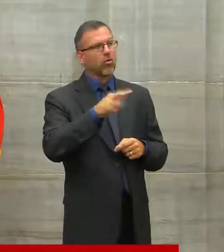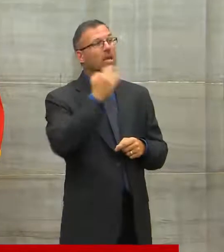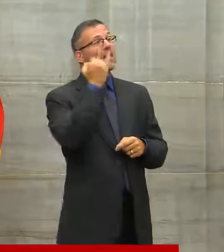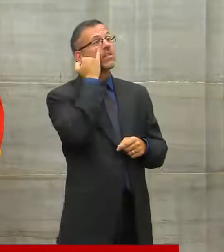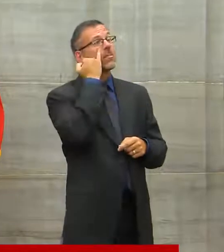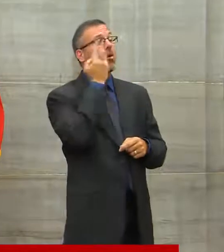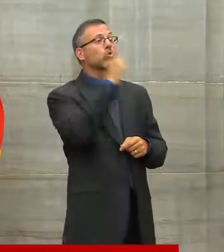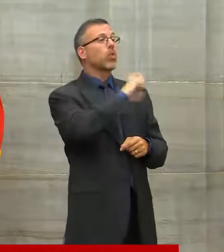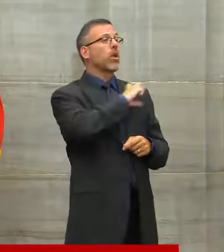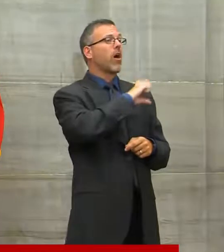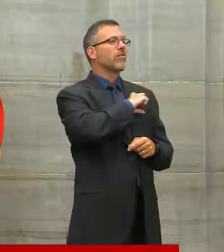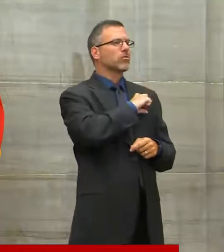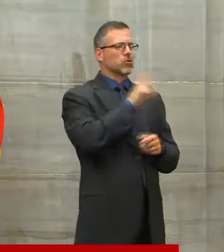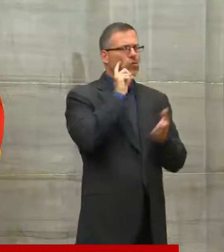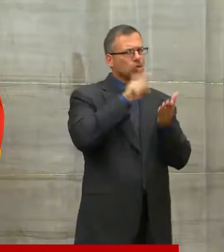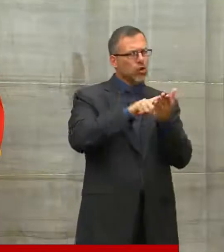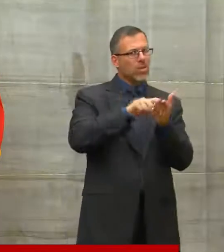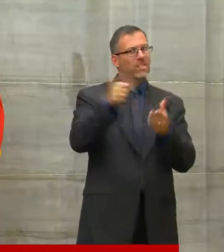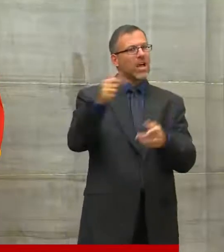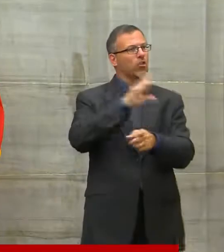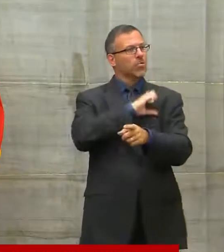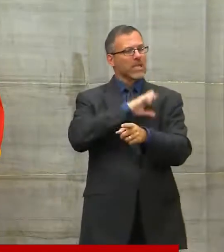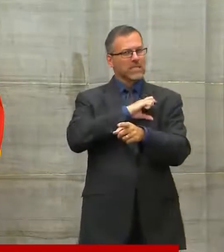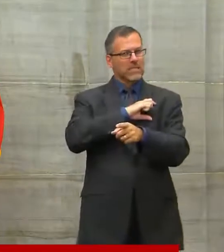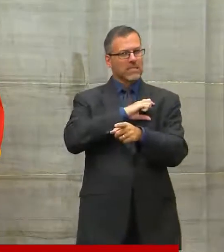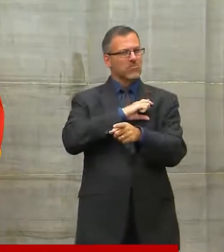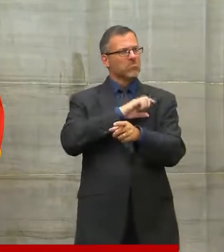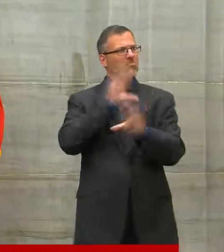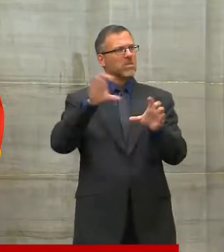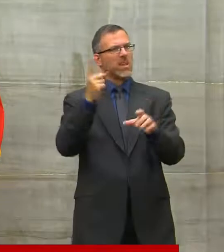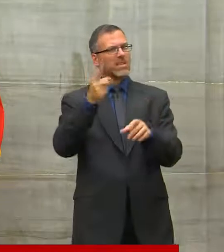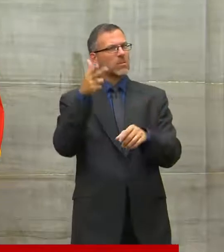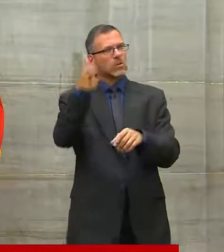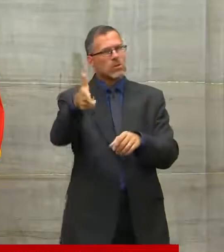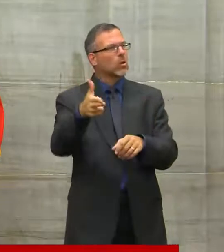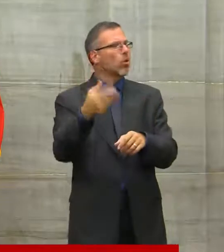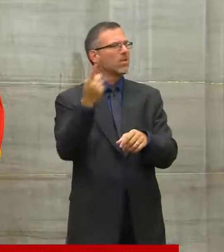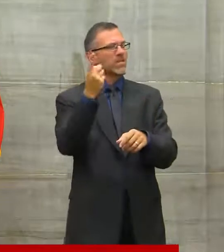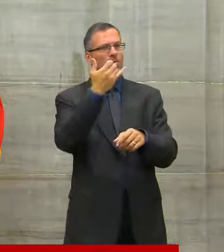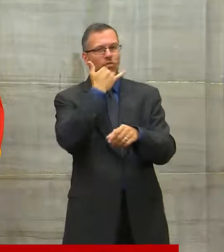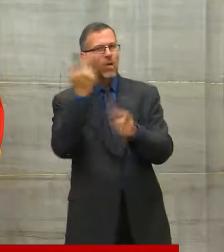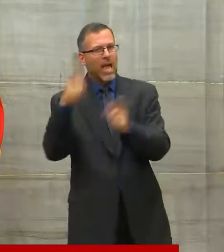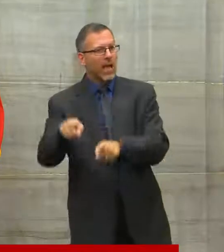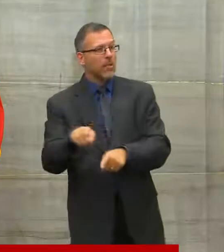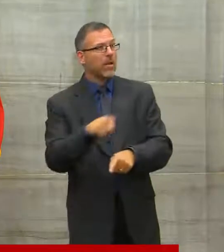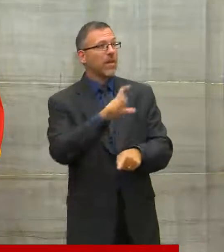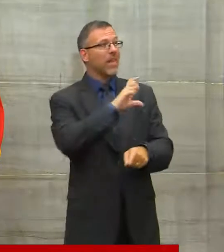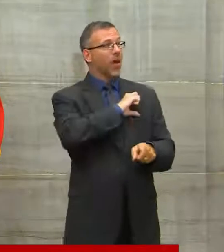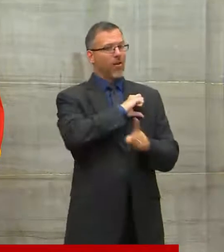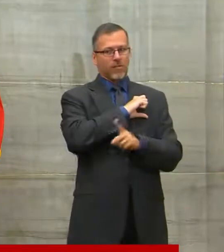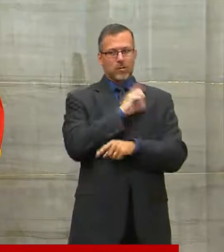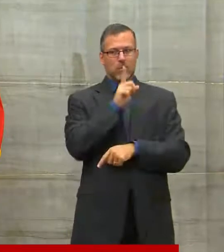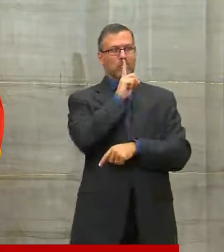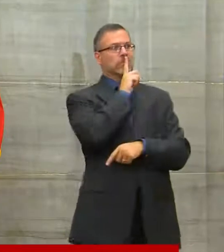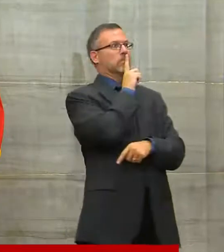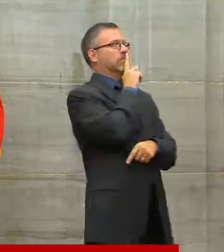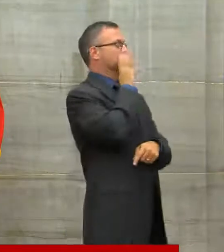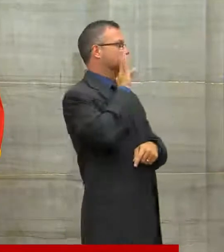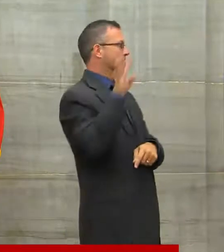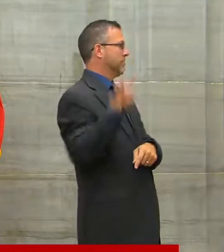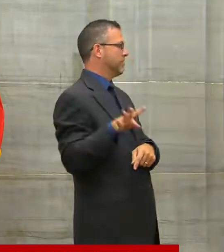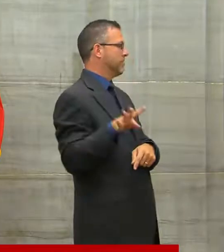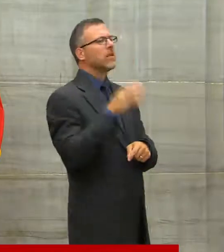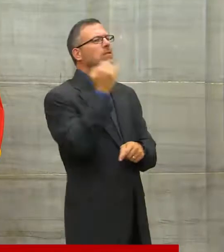officer sees somebody that doesn't speak up or stop them. What's the accountability? Yeah, you know, a lot of what we're talking